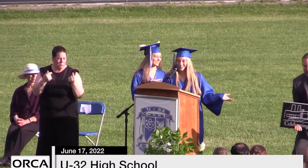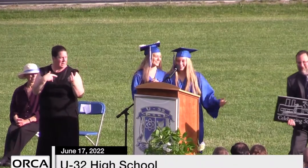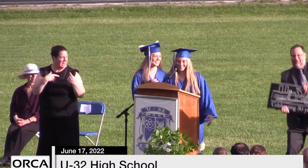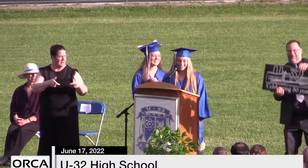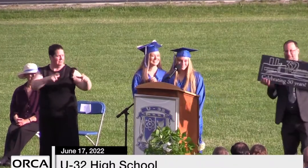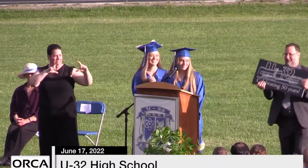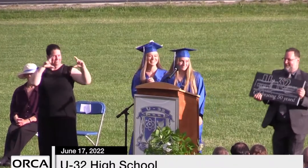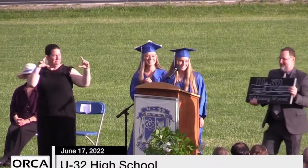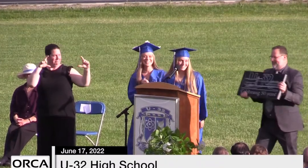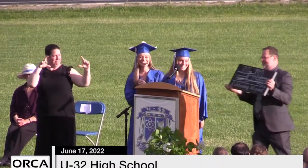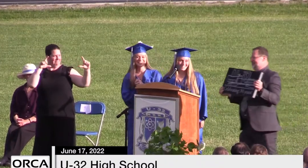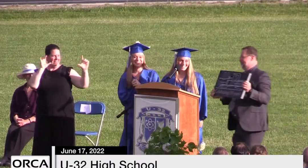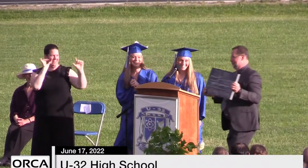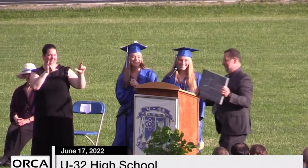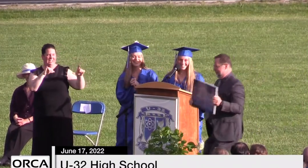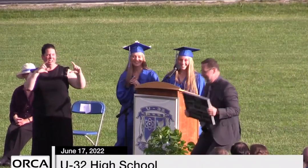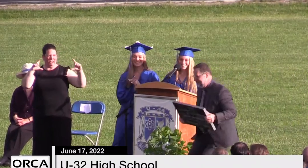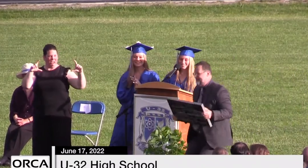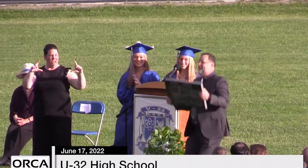plaque made